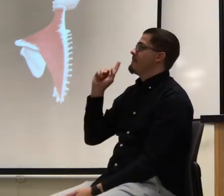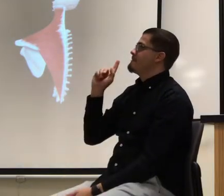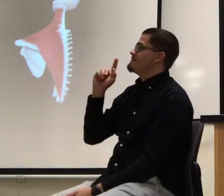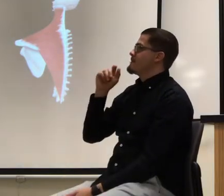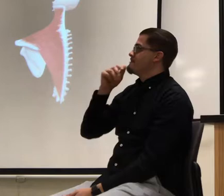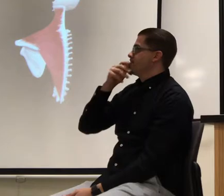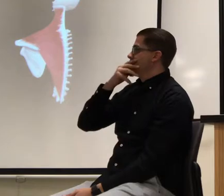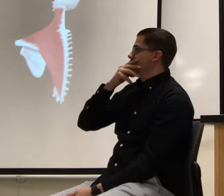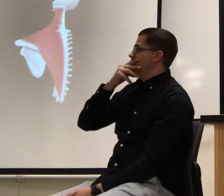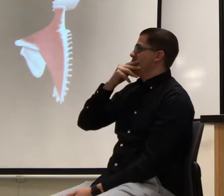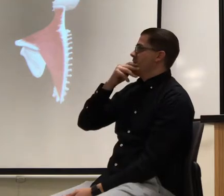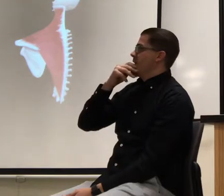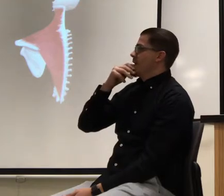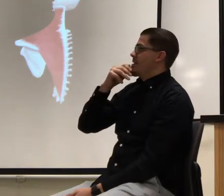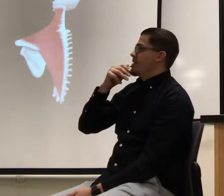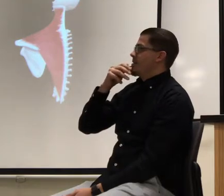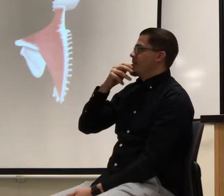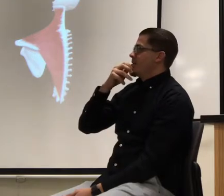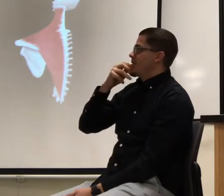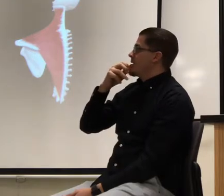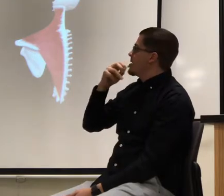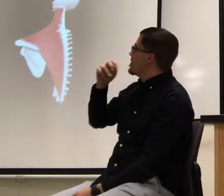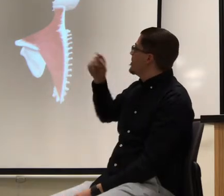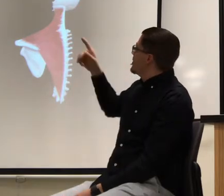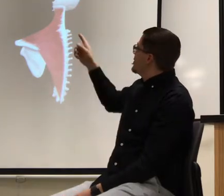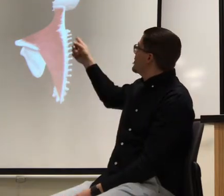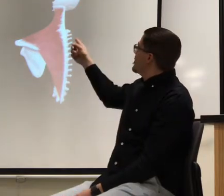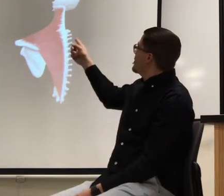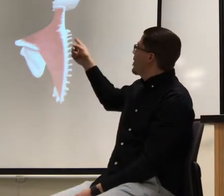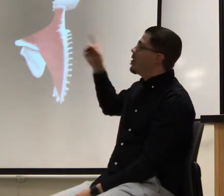Now, that is a surface feature on your skull.